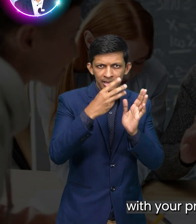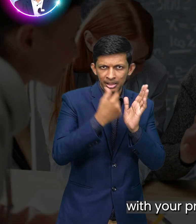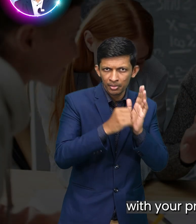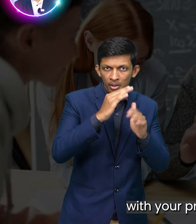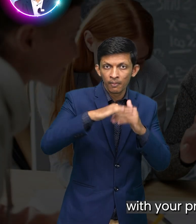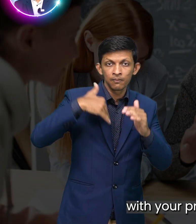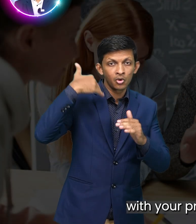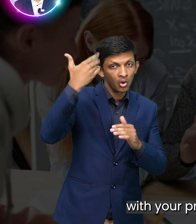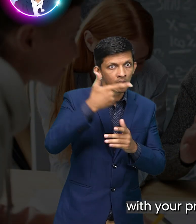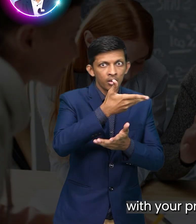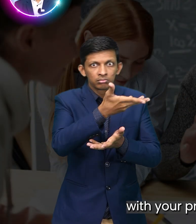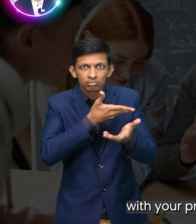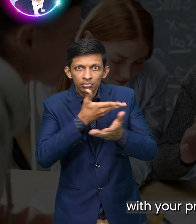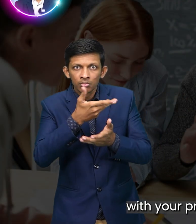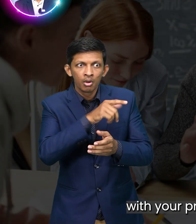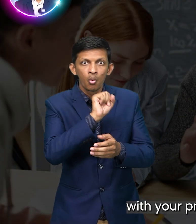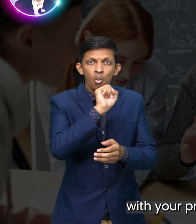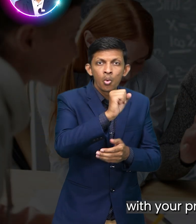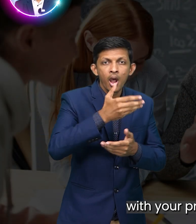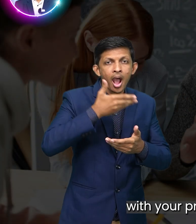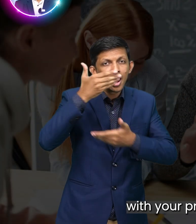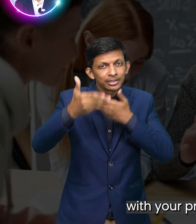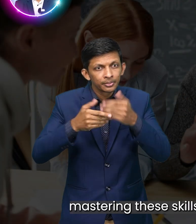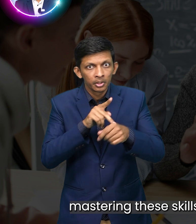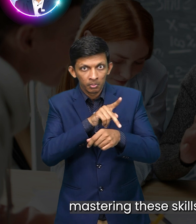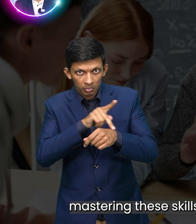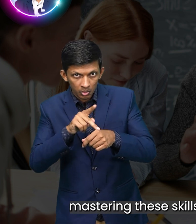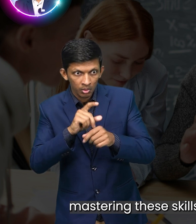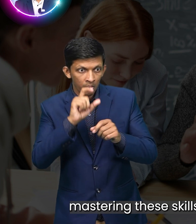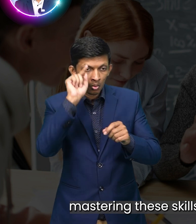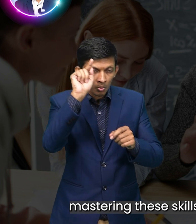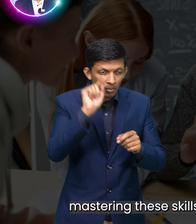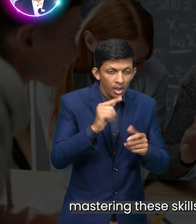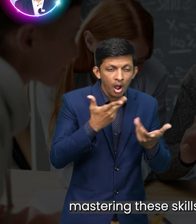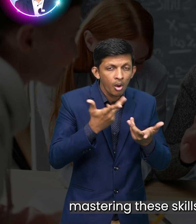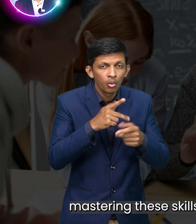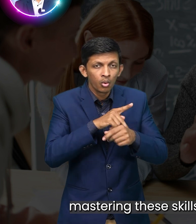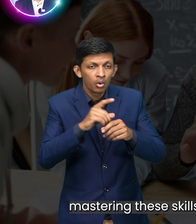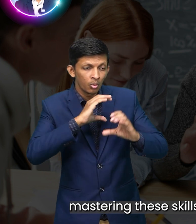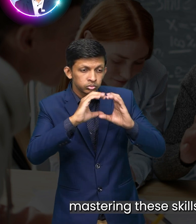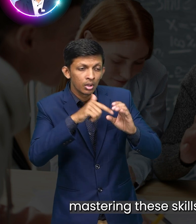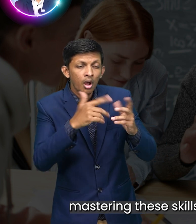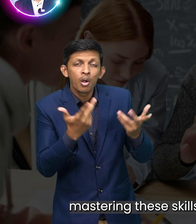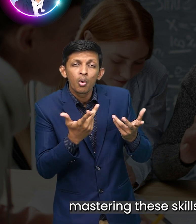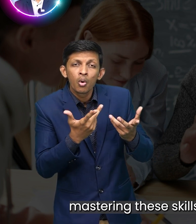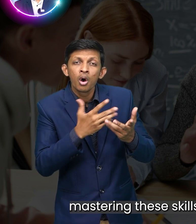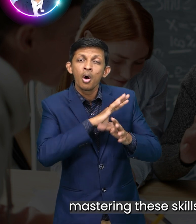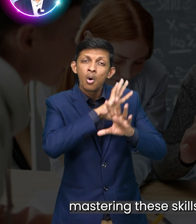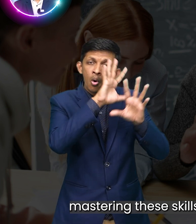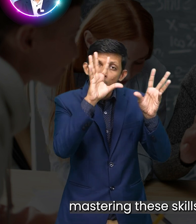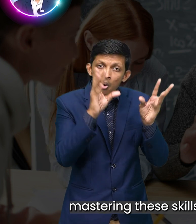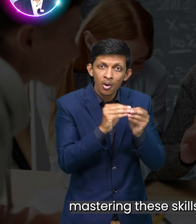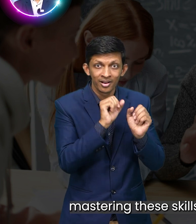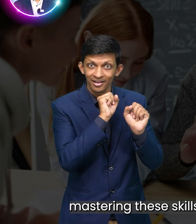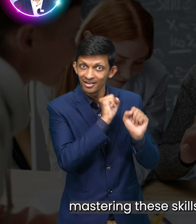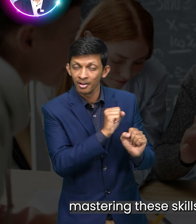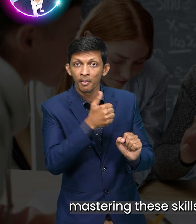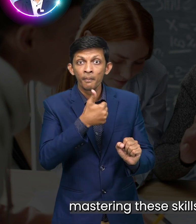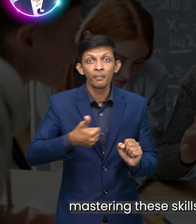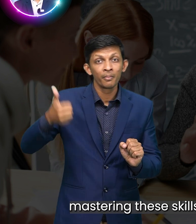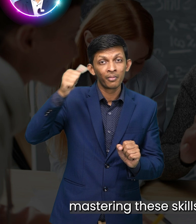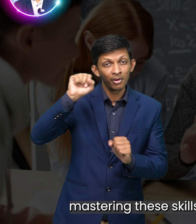with professors and classmates, mastering these skills can make a significant difference.